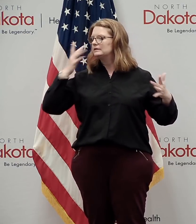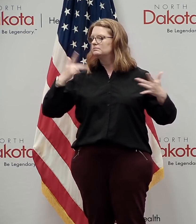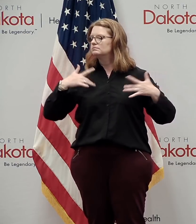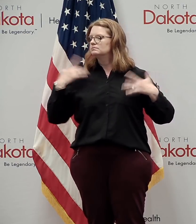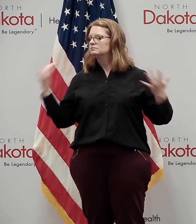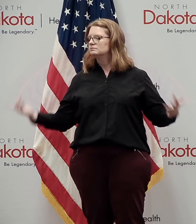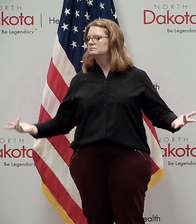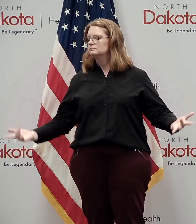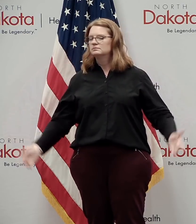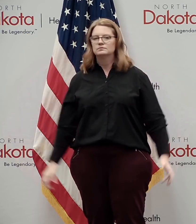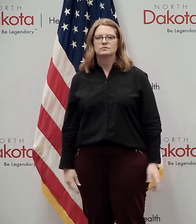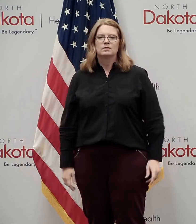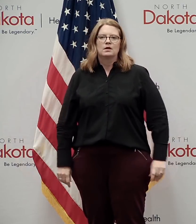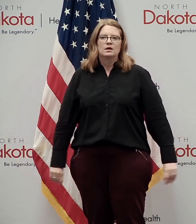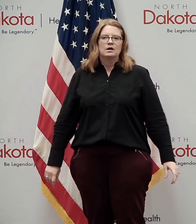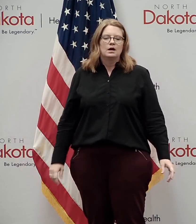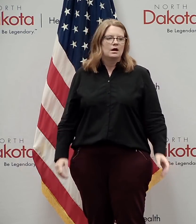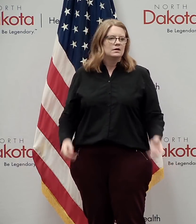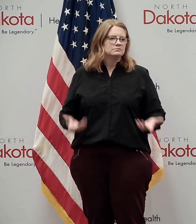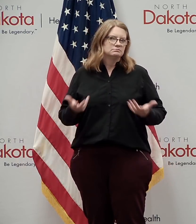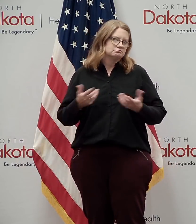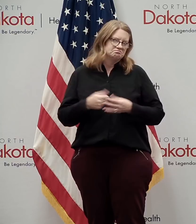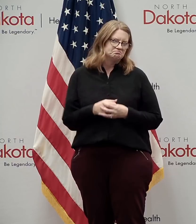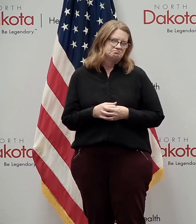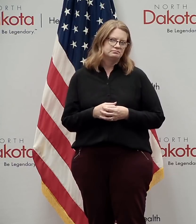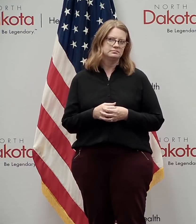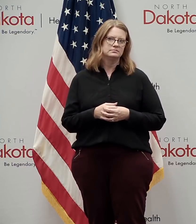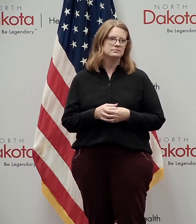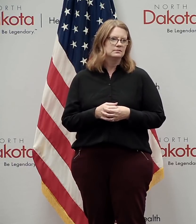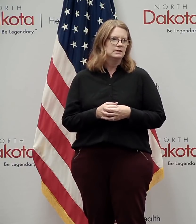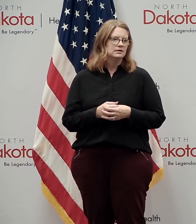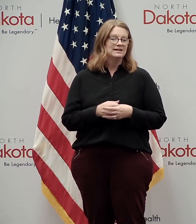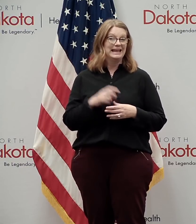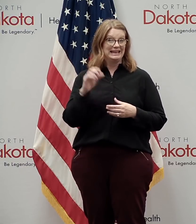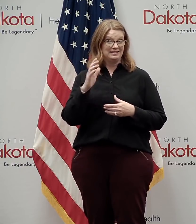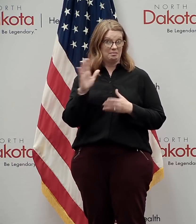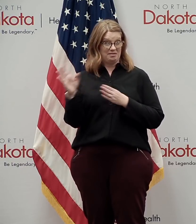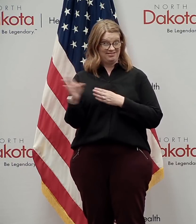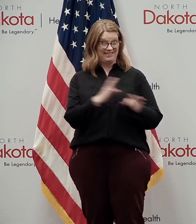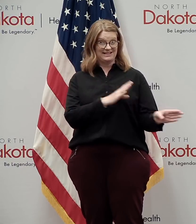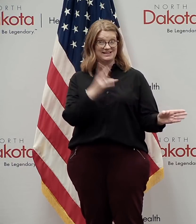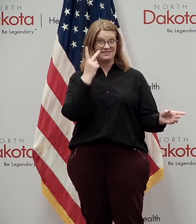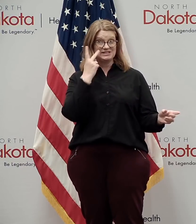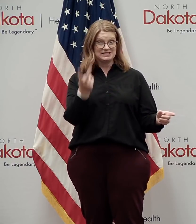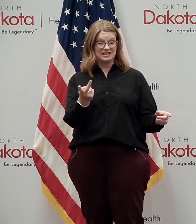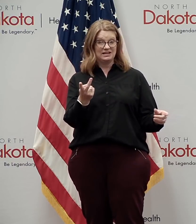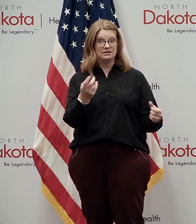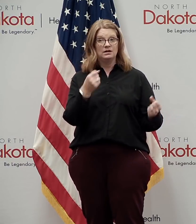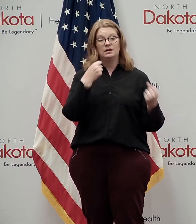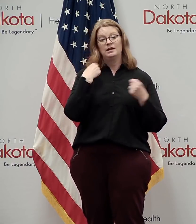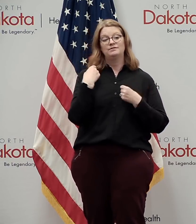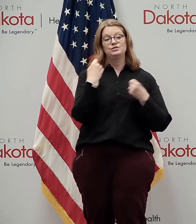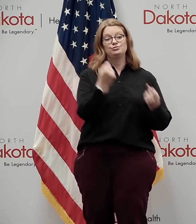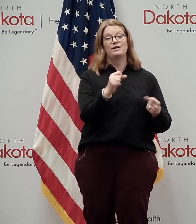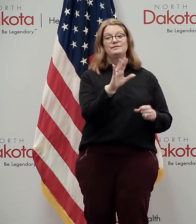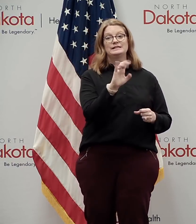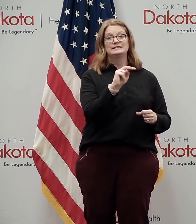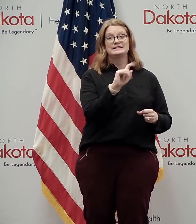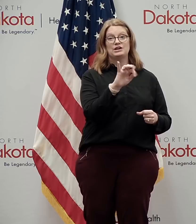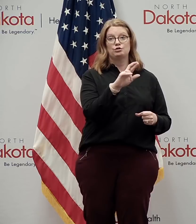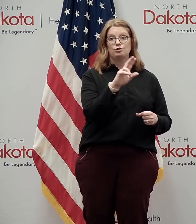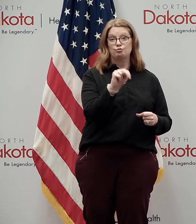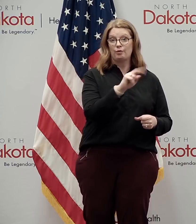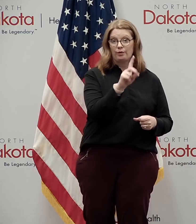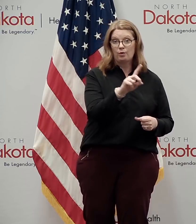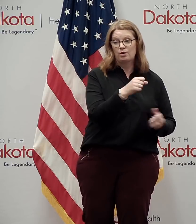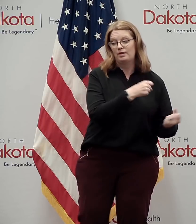on in general. But I don't anticipate in any of the draft plans I've seen that, if you drive back to Center, North Dakota, that you got to get tested